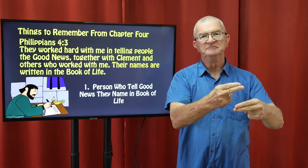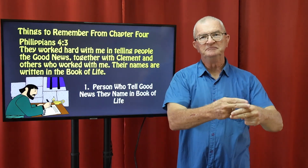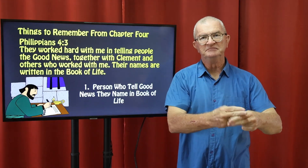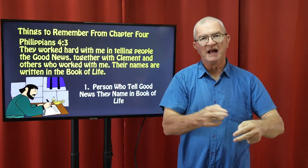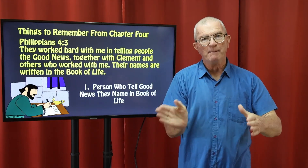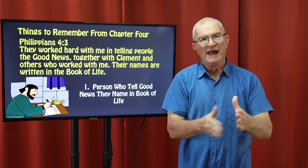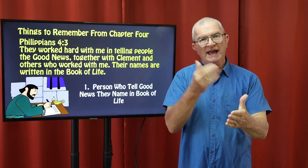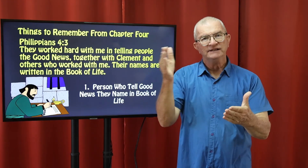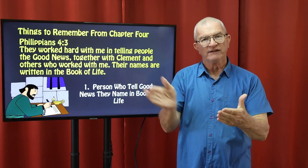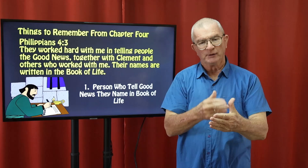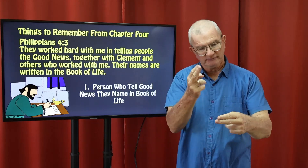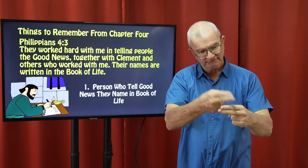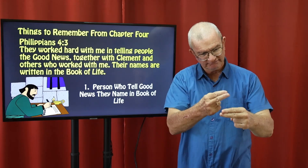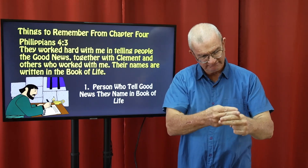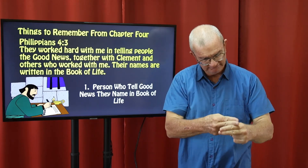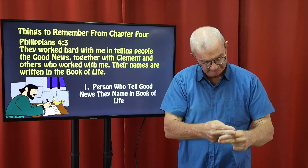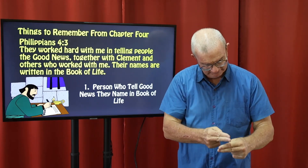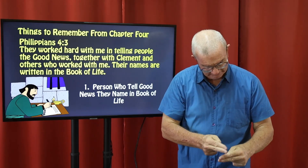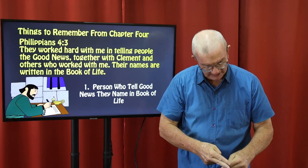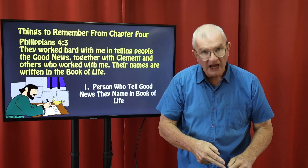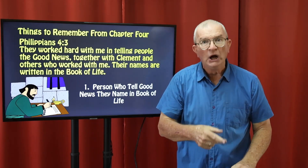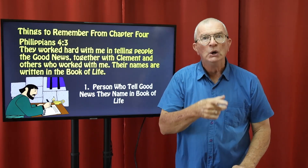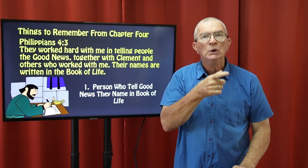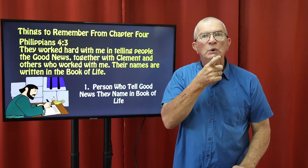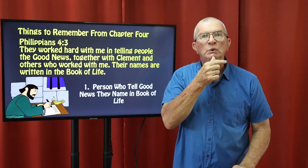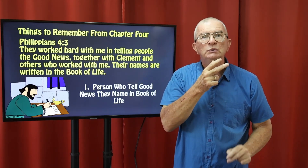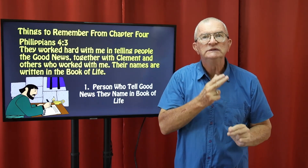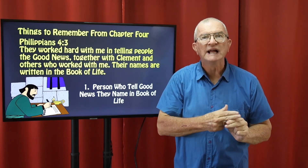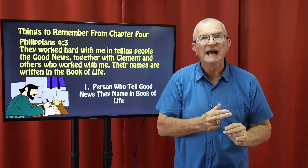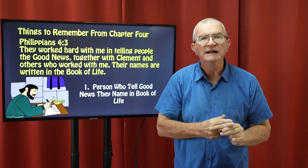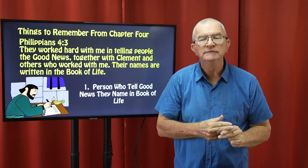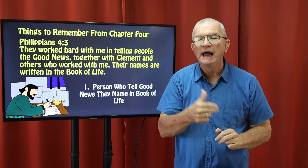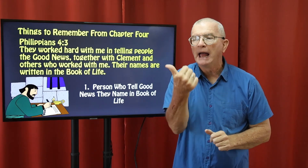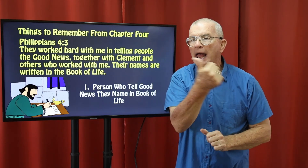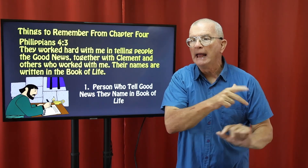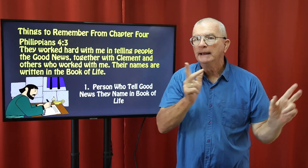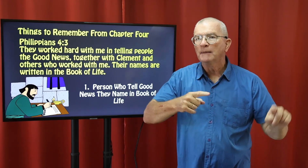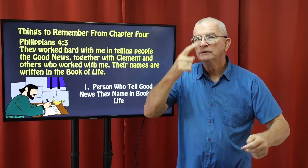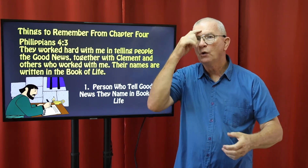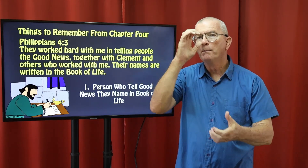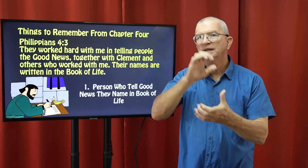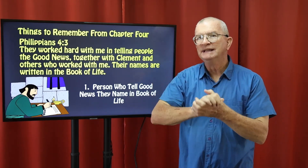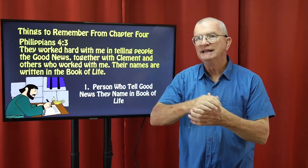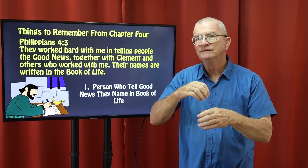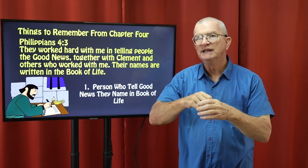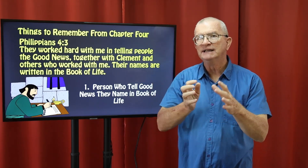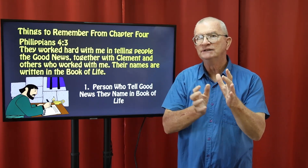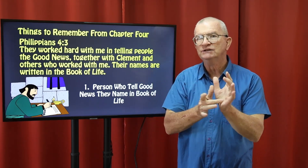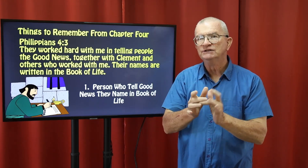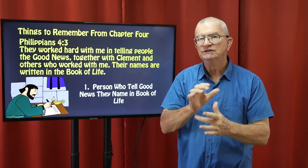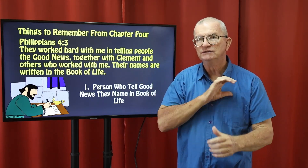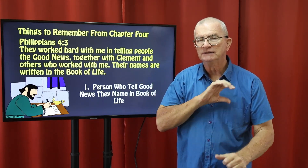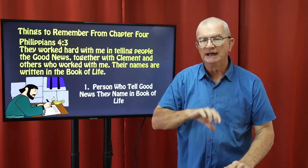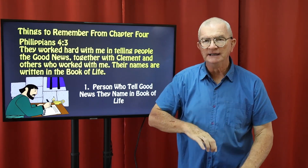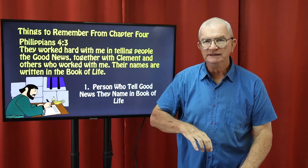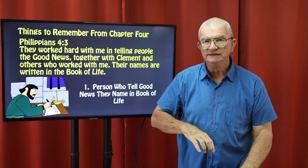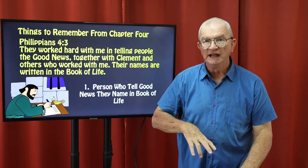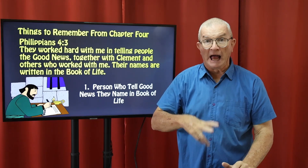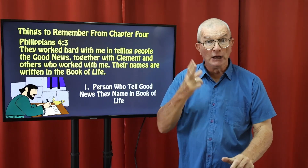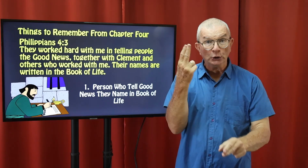a list of names, page after page of names. And whose names? Any person who believes in Jesus Christ.